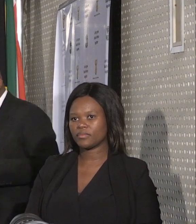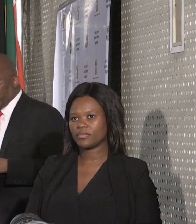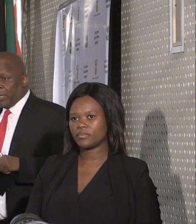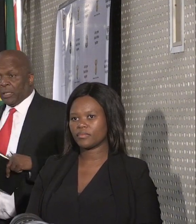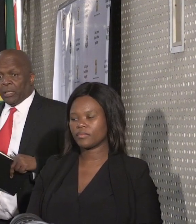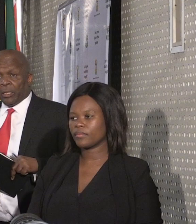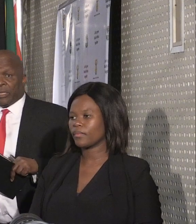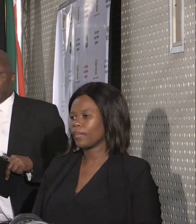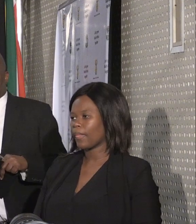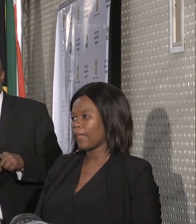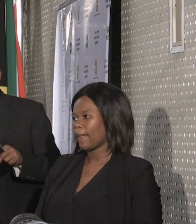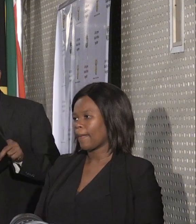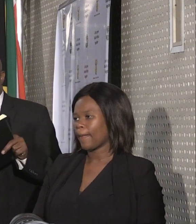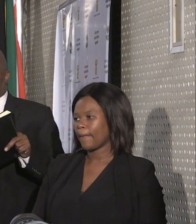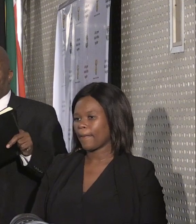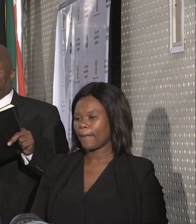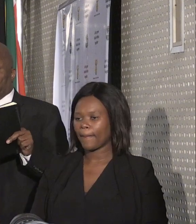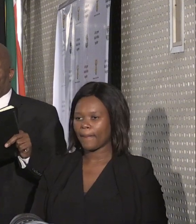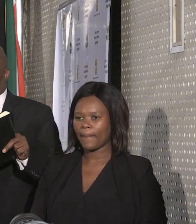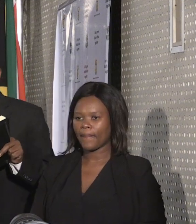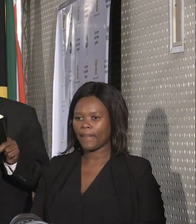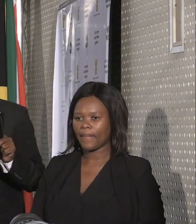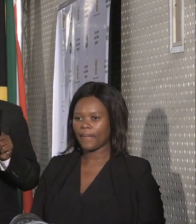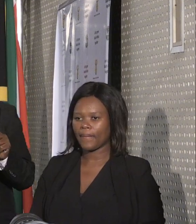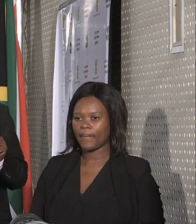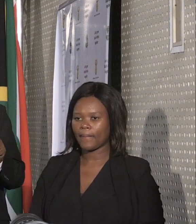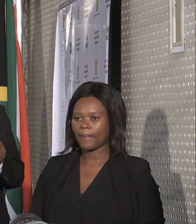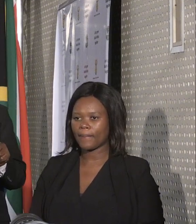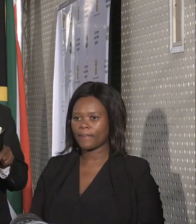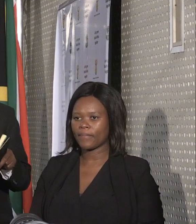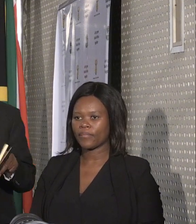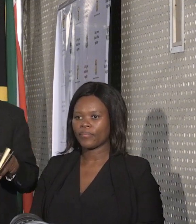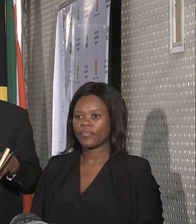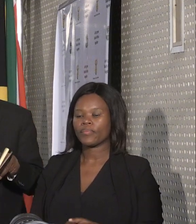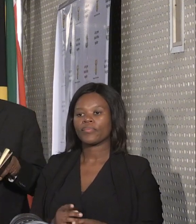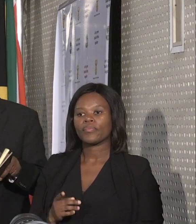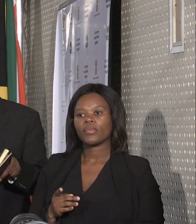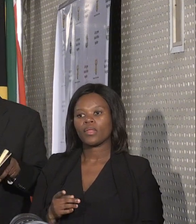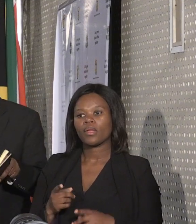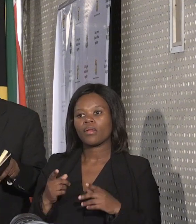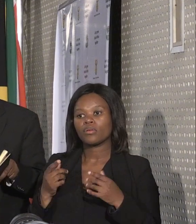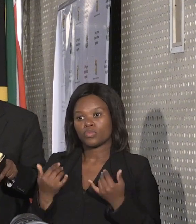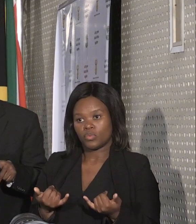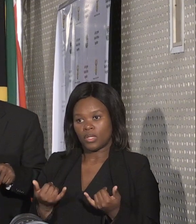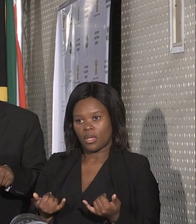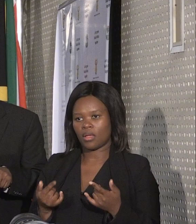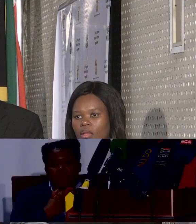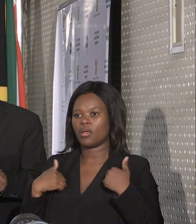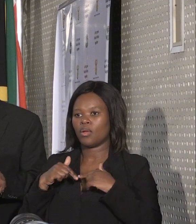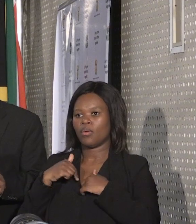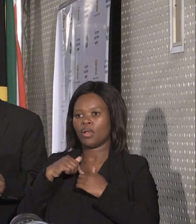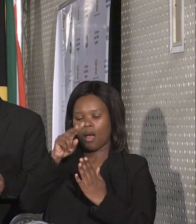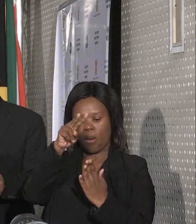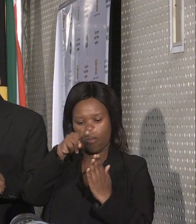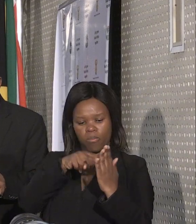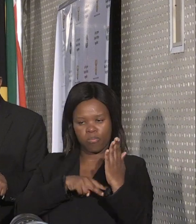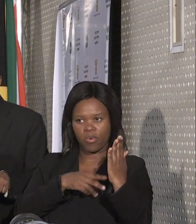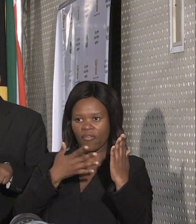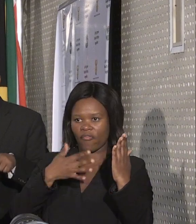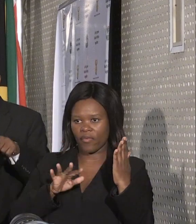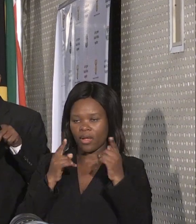Oh yes. No. You in the statement that we issued today, maybe it's good to clarify